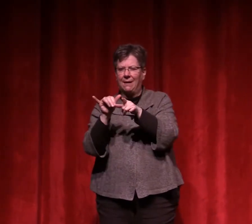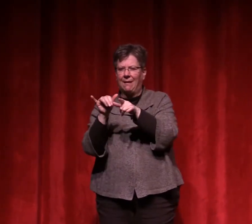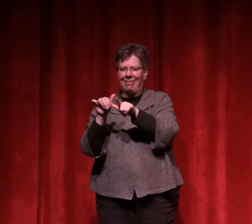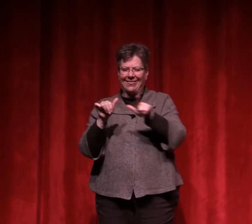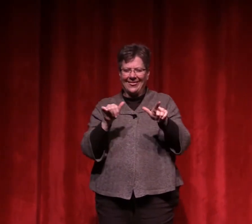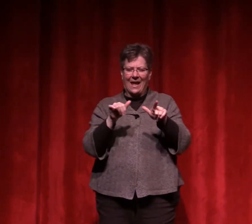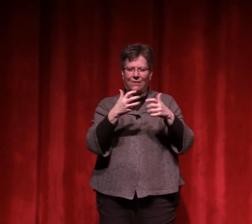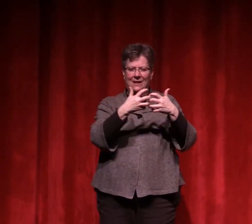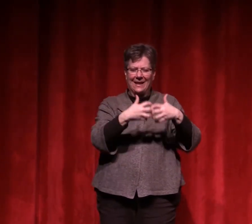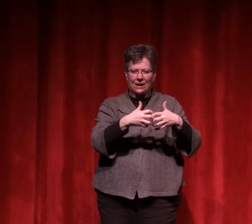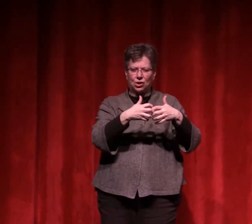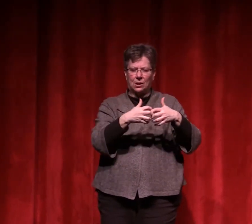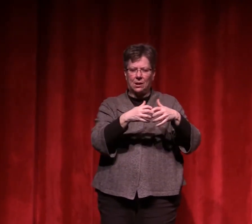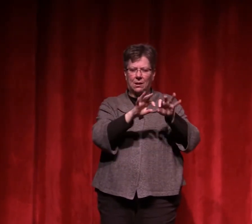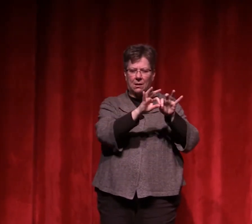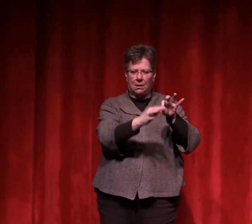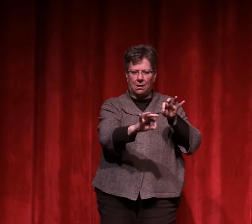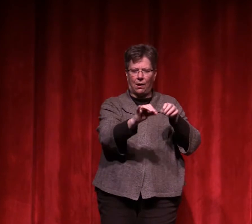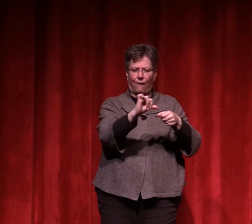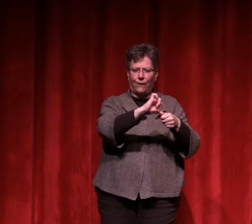fuel, possibly oil.